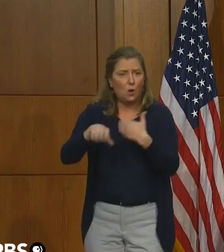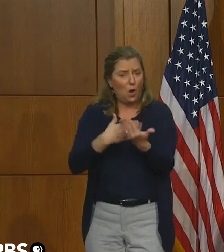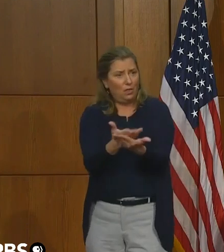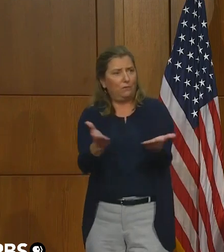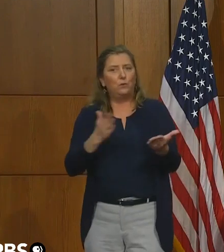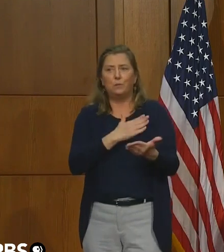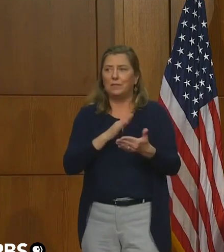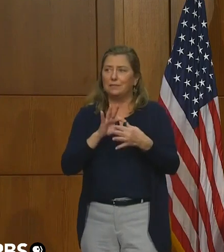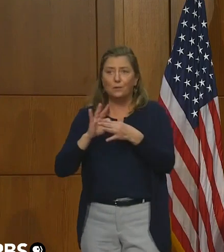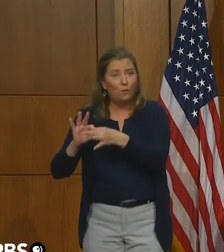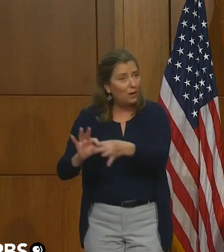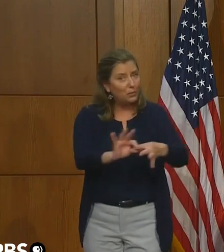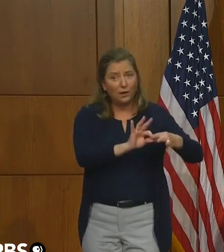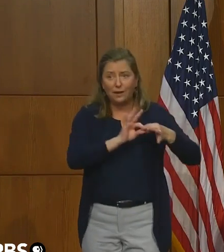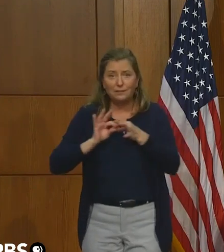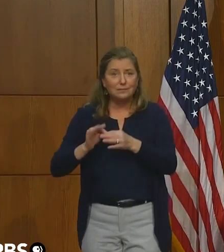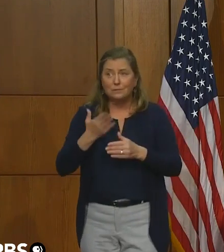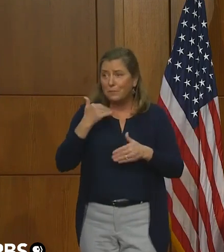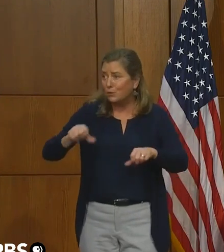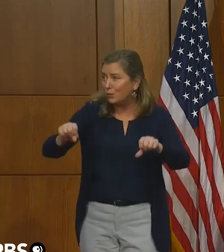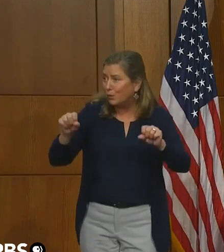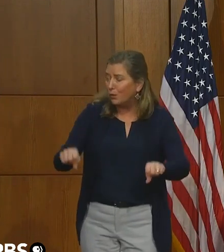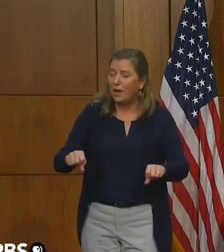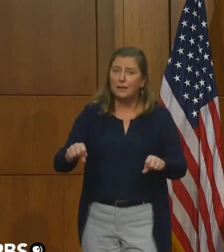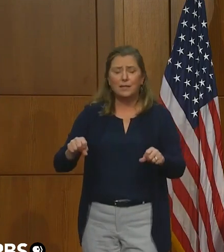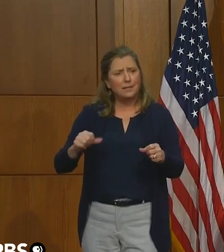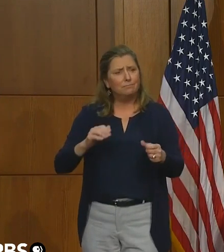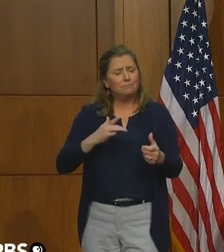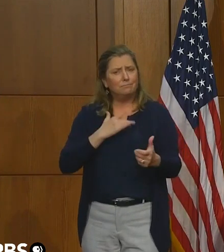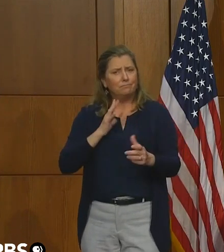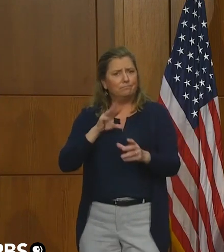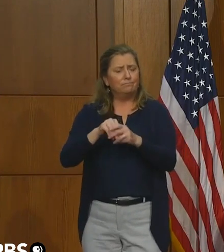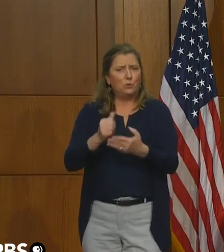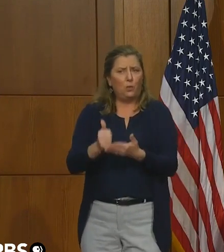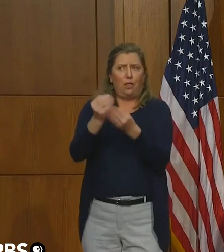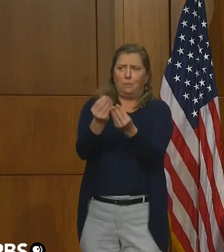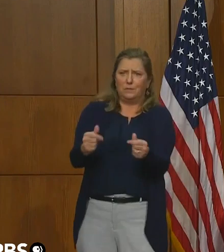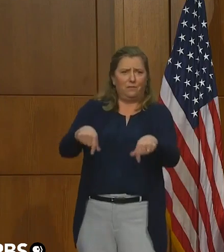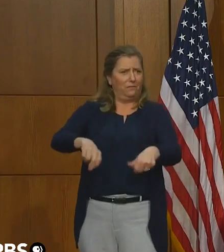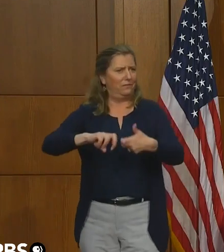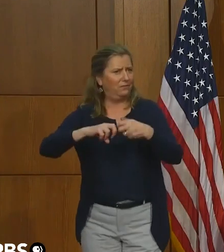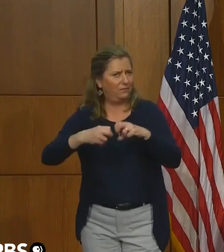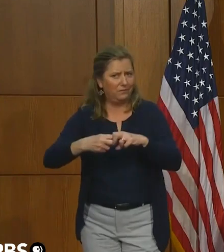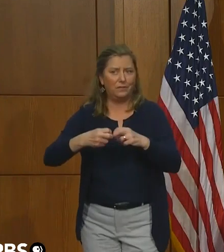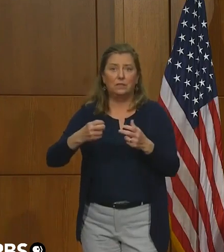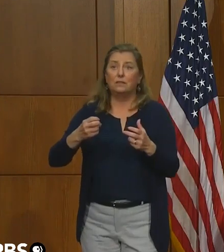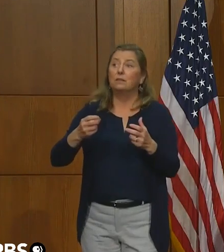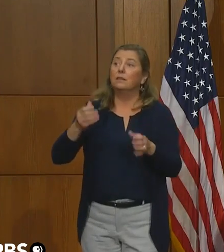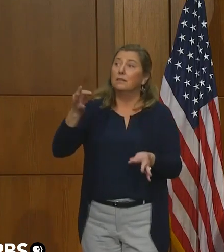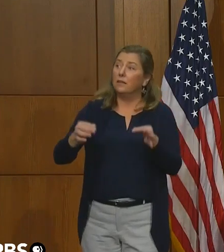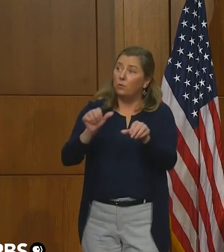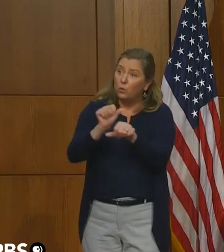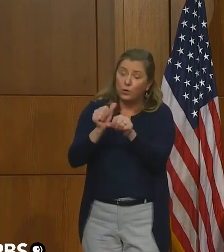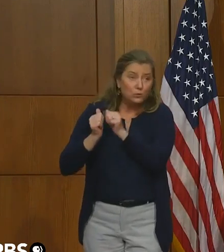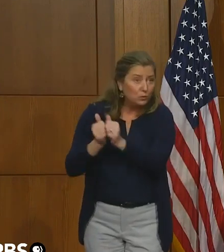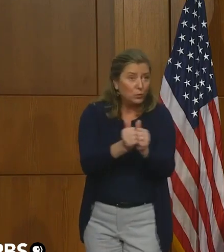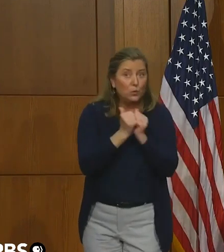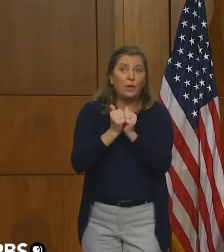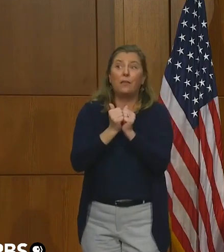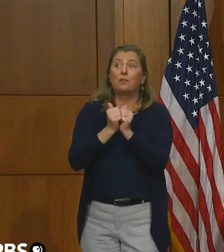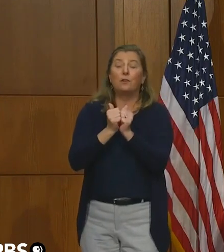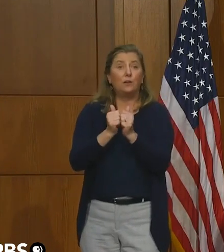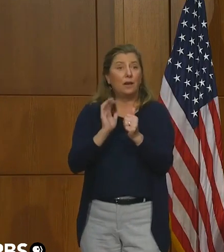to cooperate as best you can and to be part of the solution. And as soon as we can all continue to work together and get this